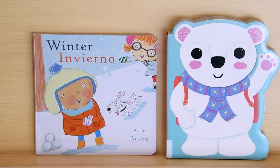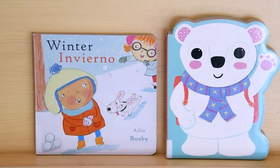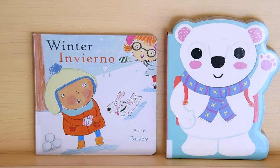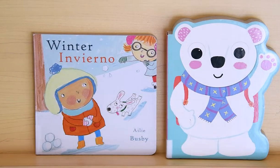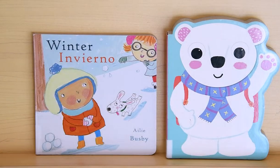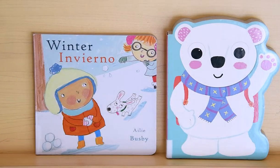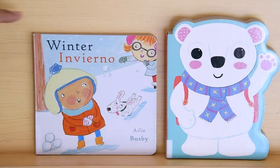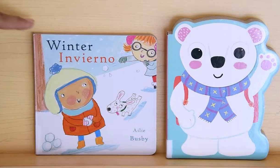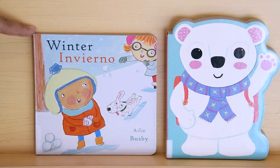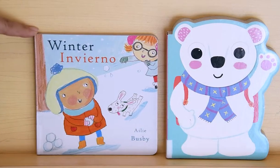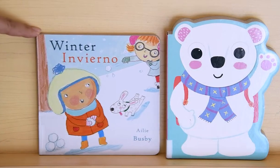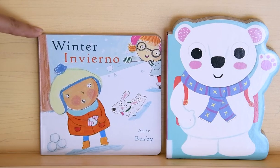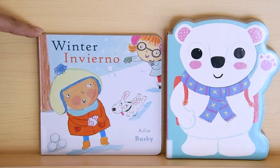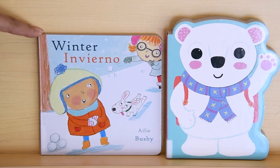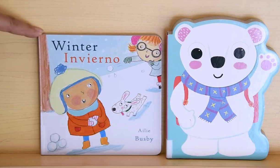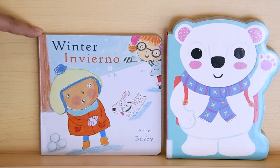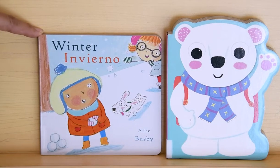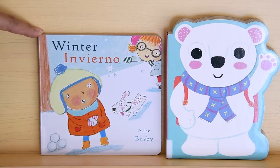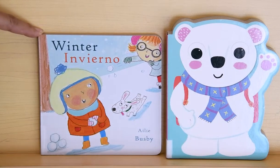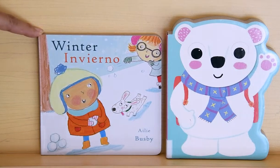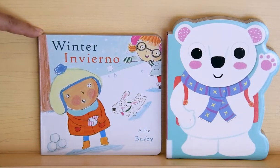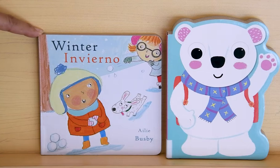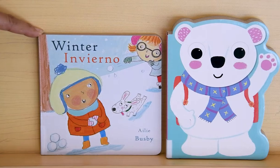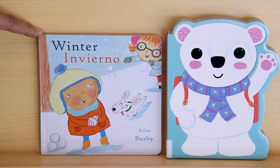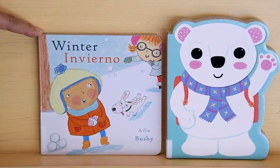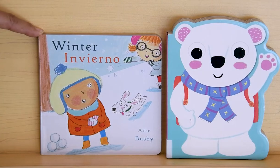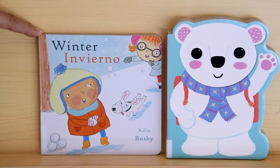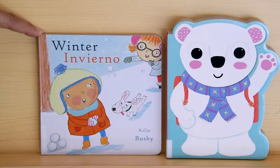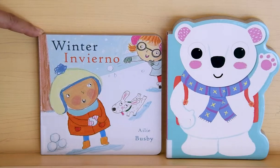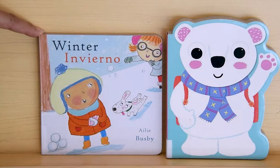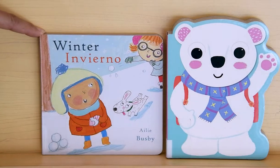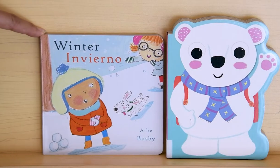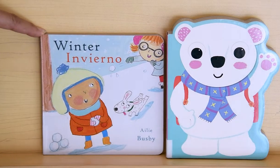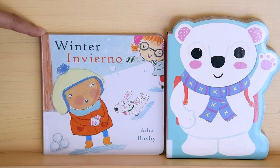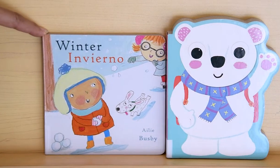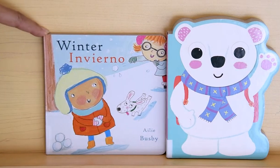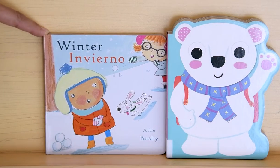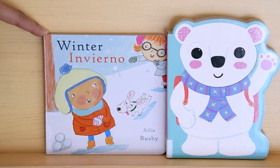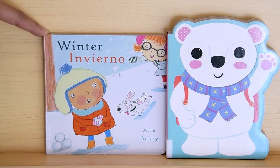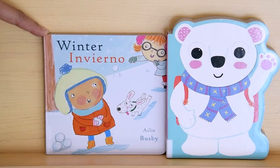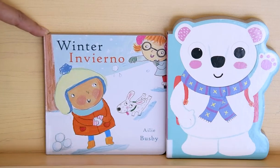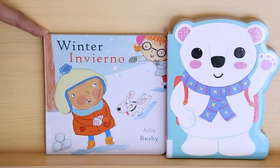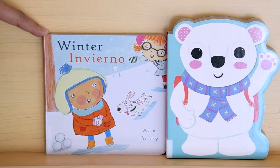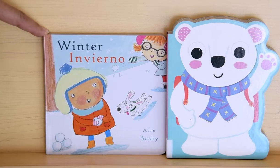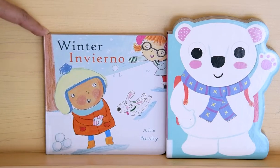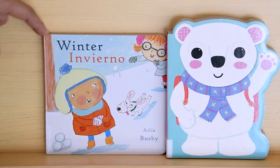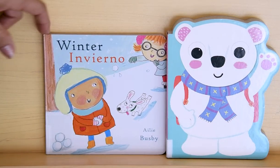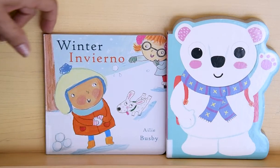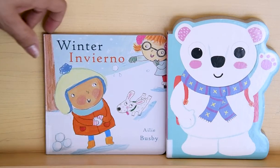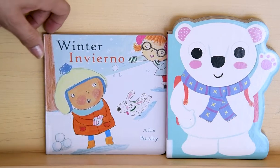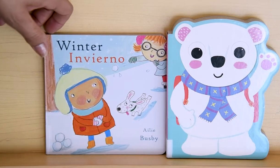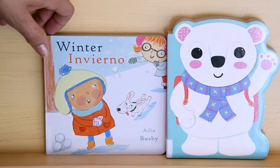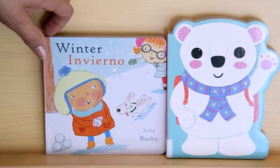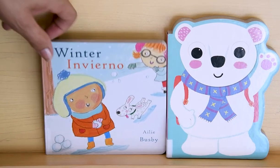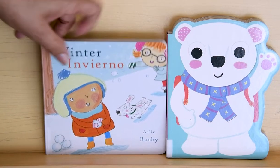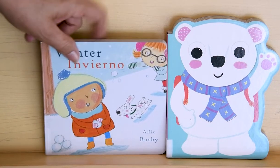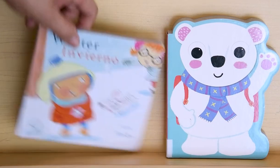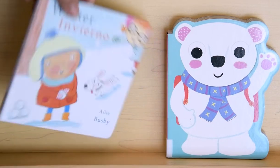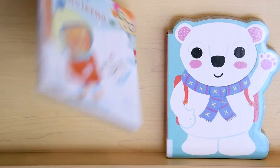first one is Winter, Invierno. Yes, the library has a collection of board books that are